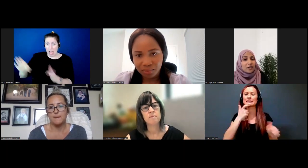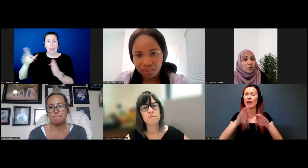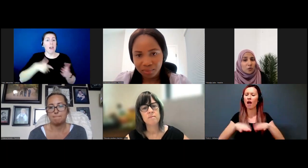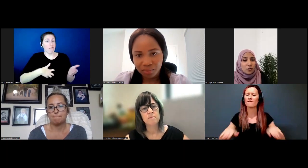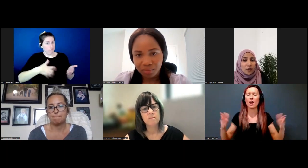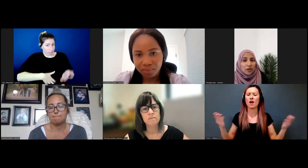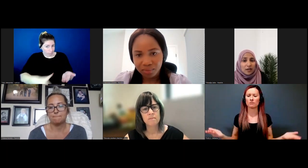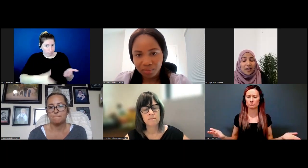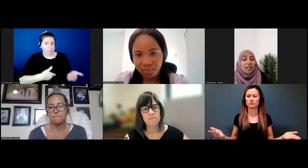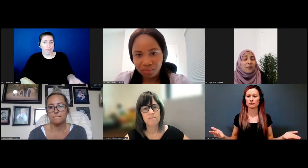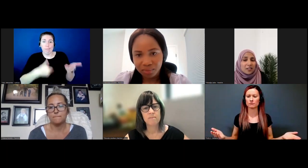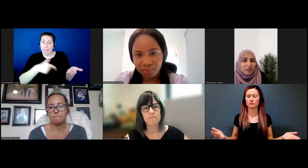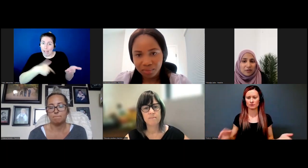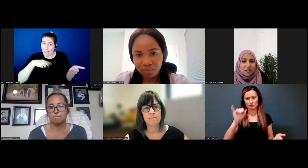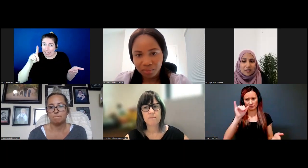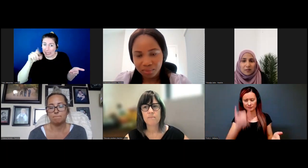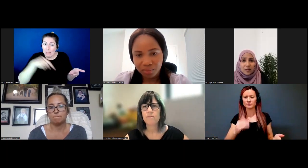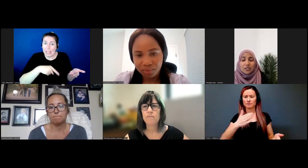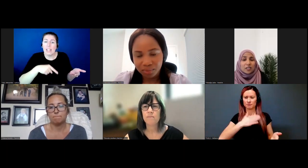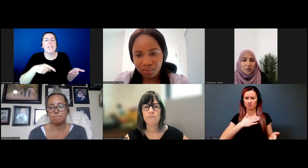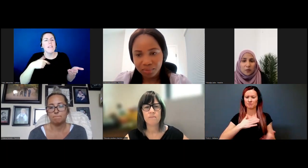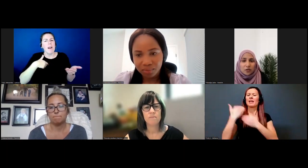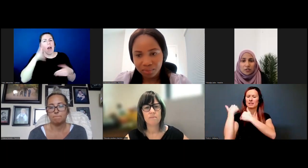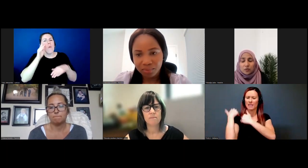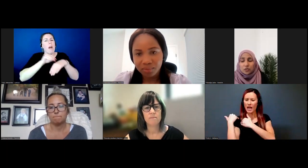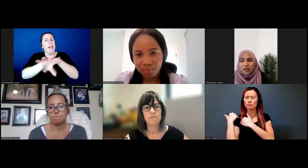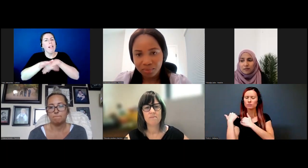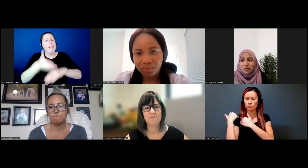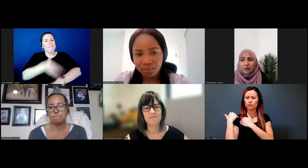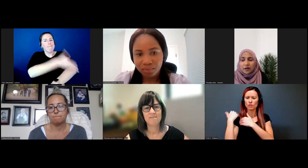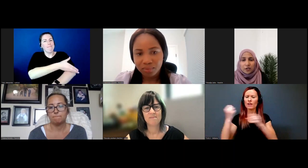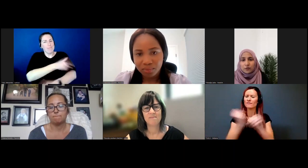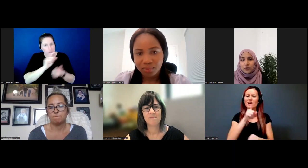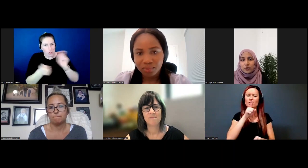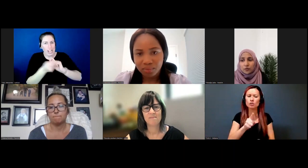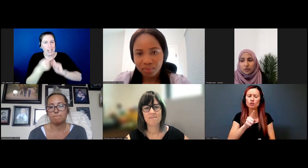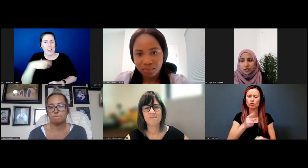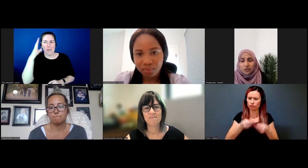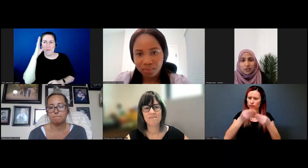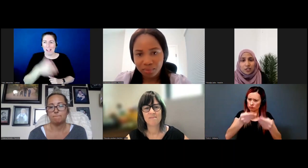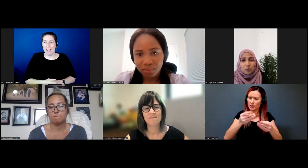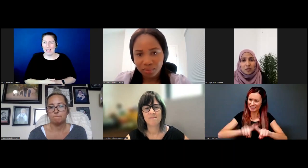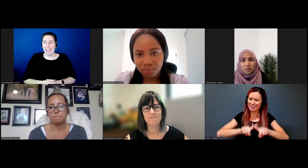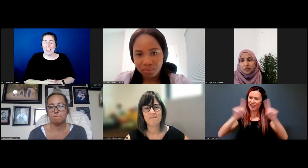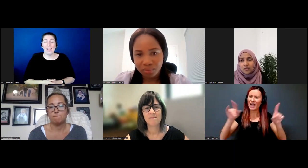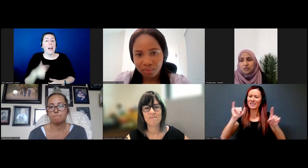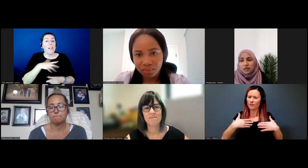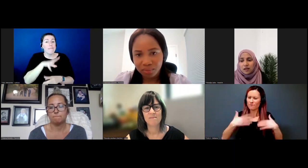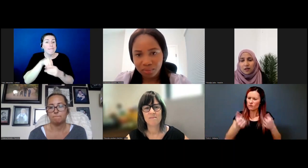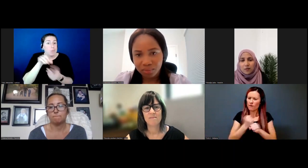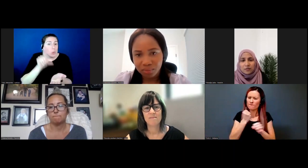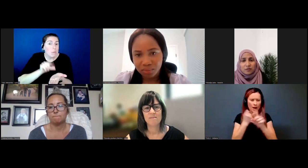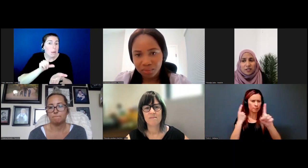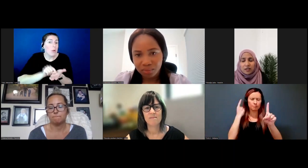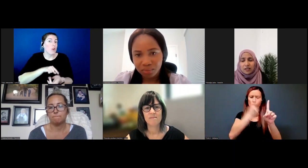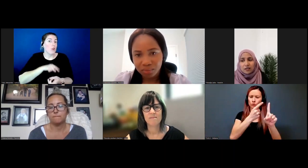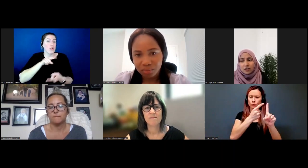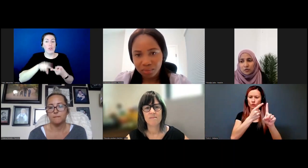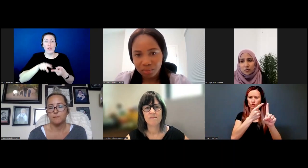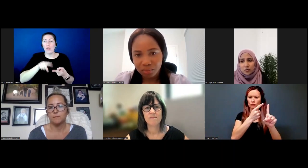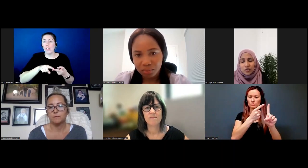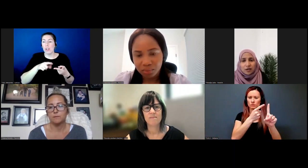that I can make a difference, because that's what I want to do. So I have been part of, the newspapers,